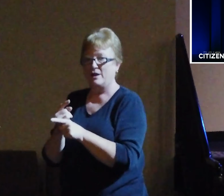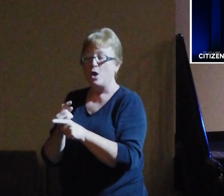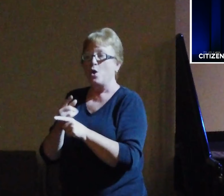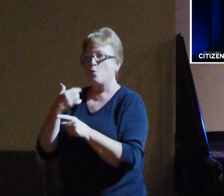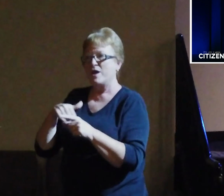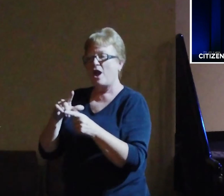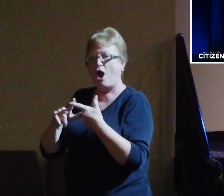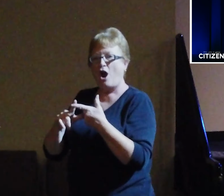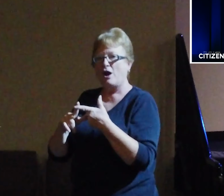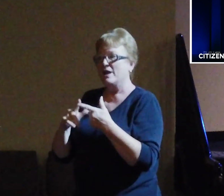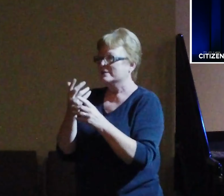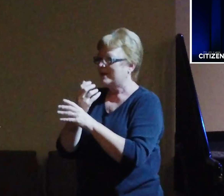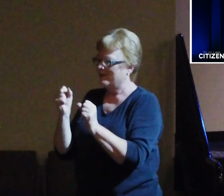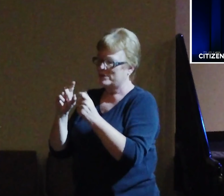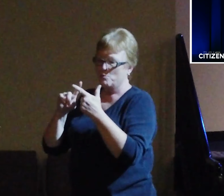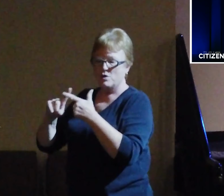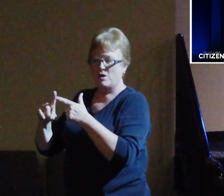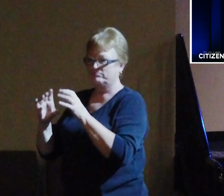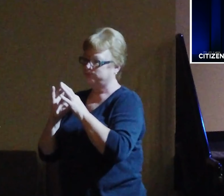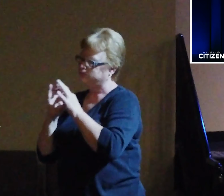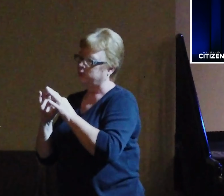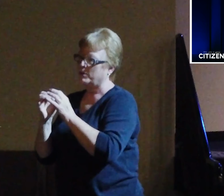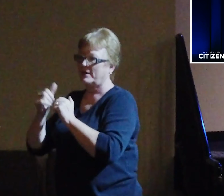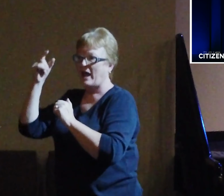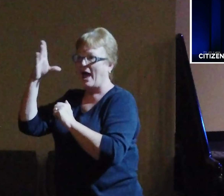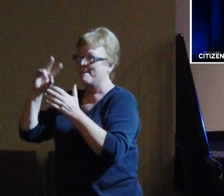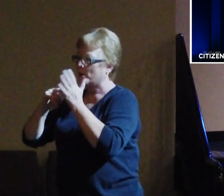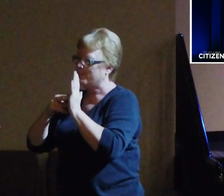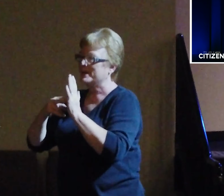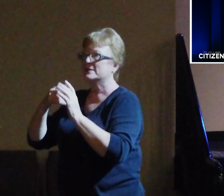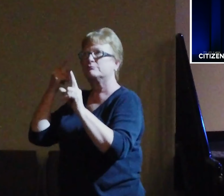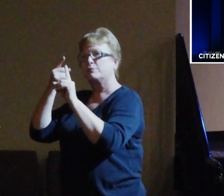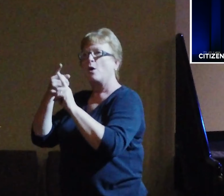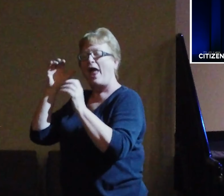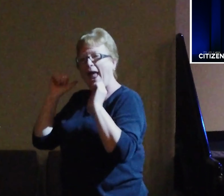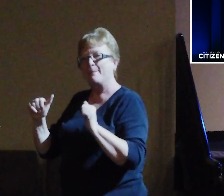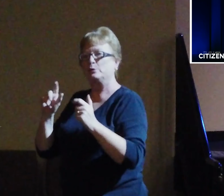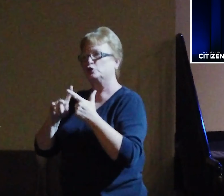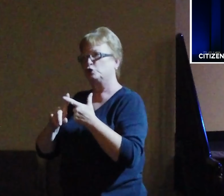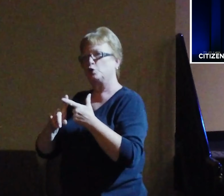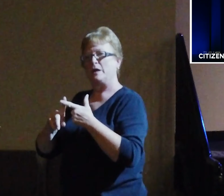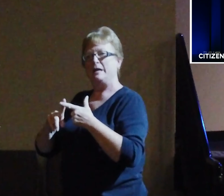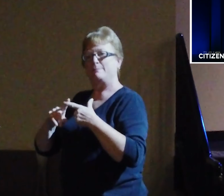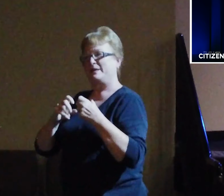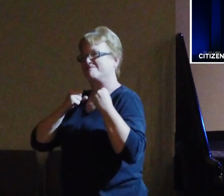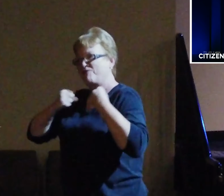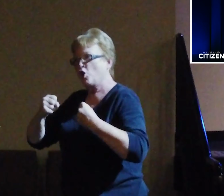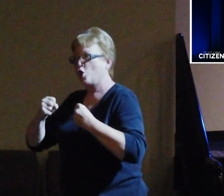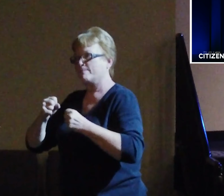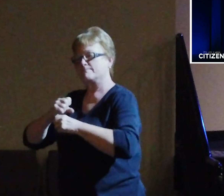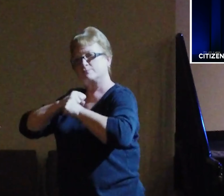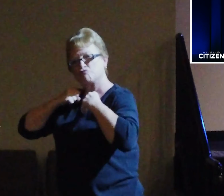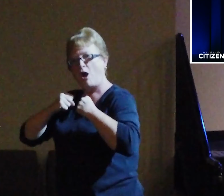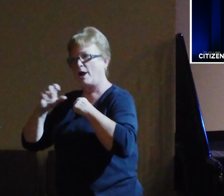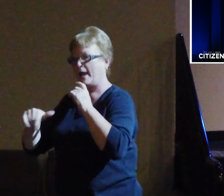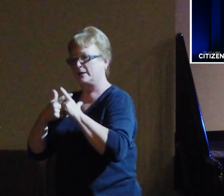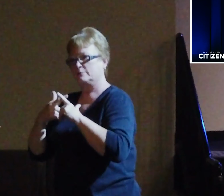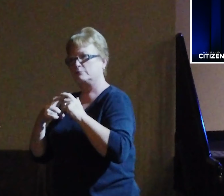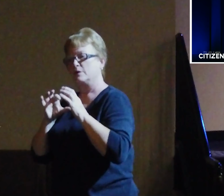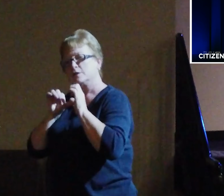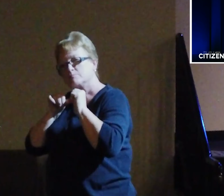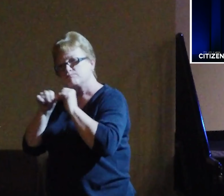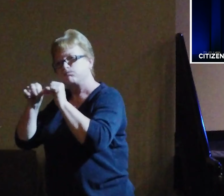cemented together in unity. We're able to stand firm. We're able to strive together in unity